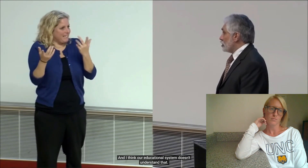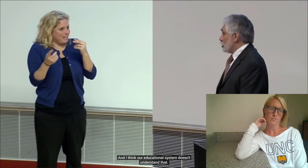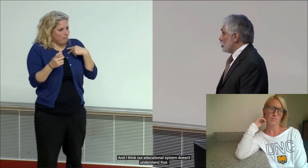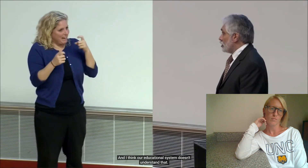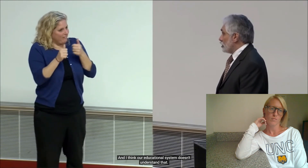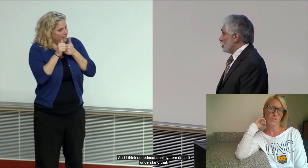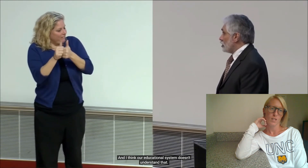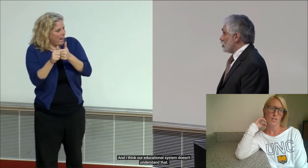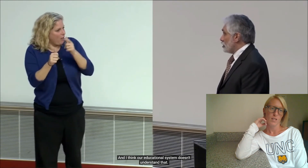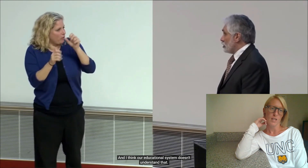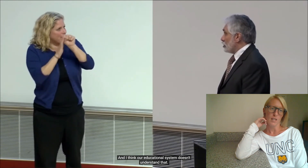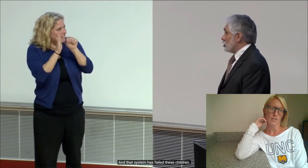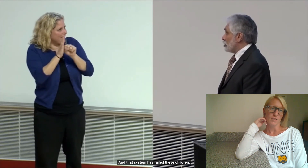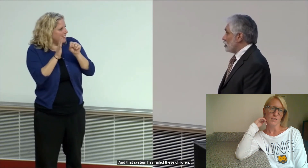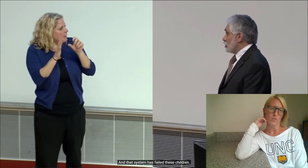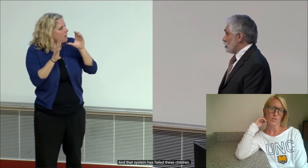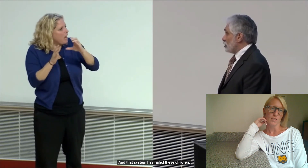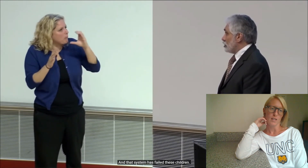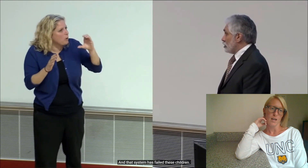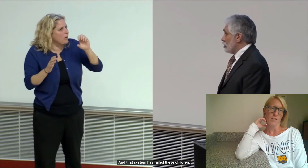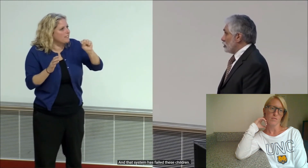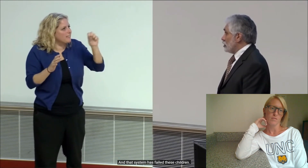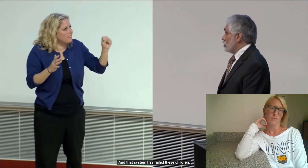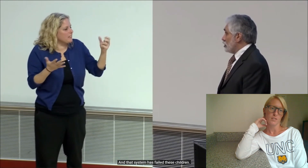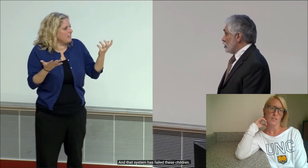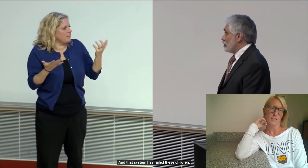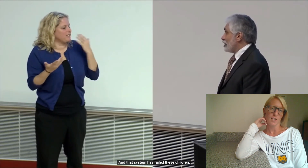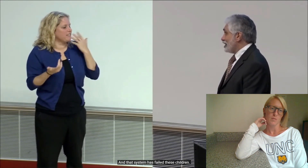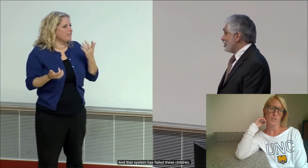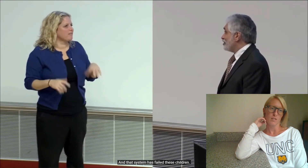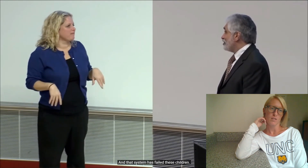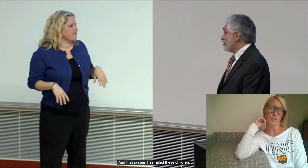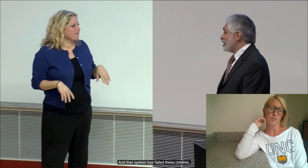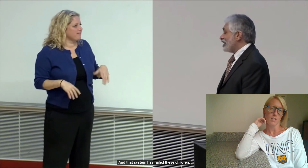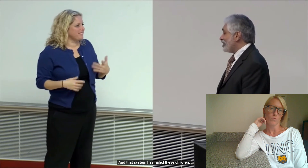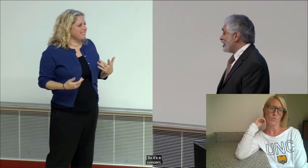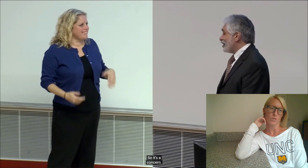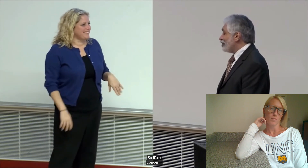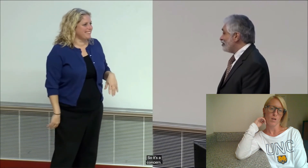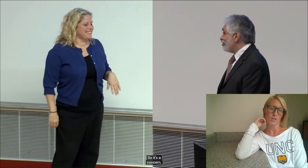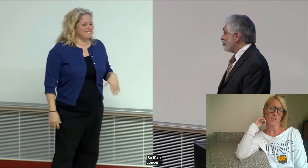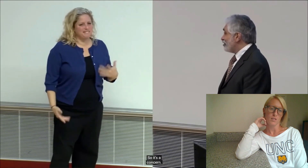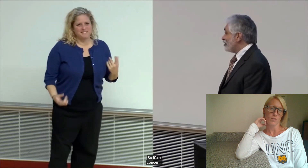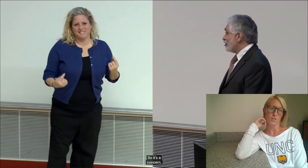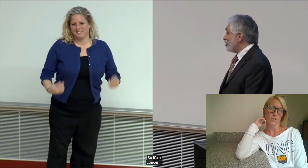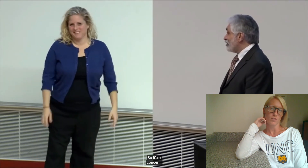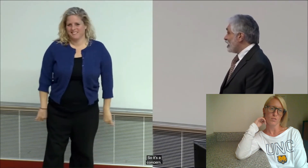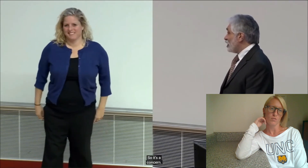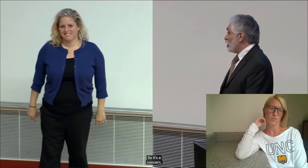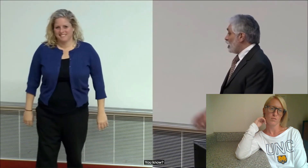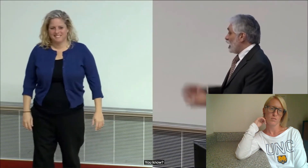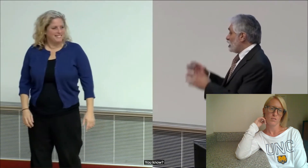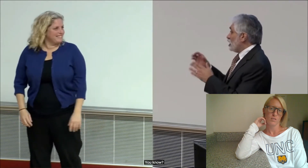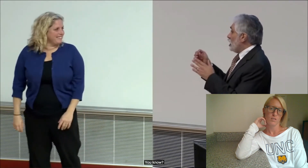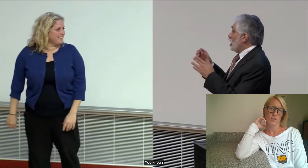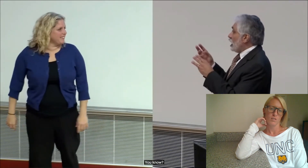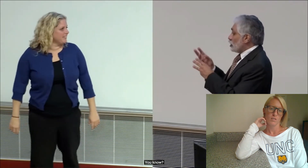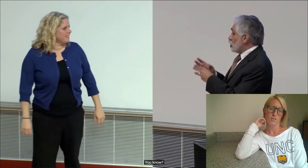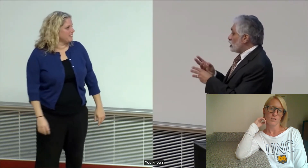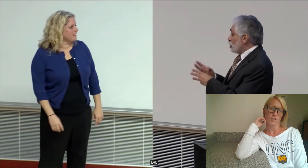that. And that system has failed these children. That's because of the state. So it's a concern, you